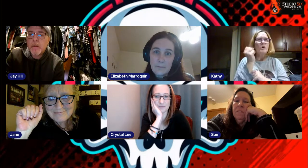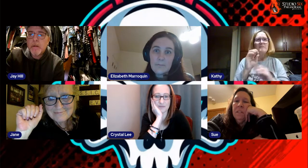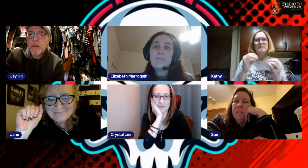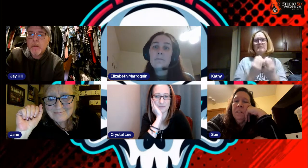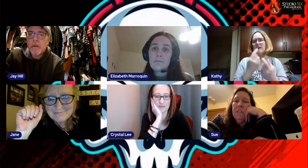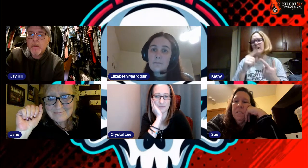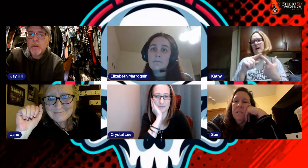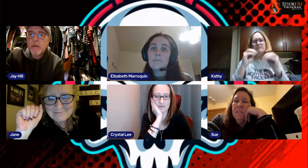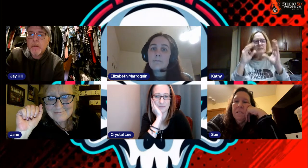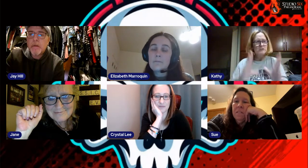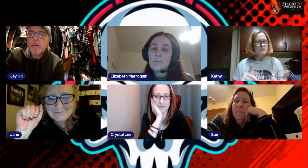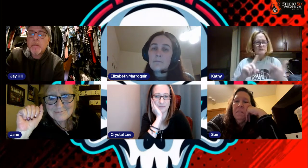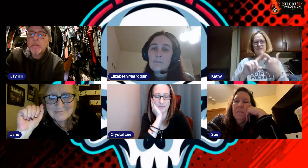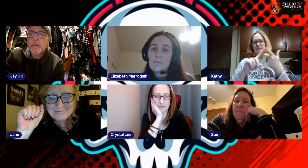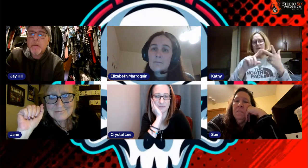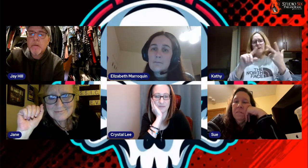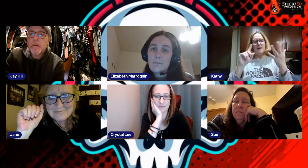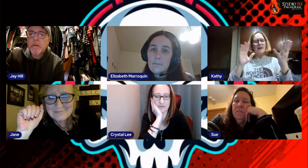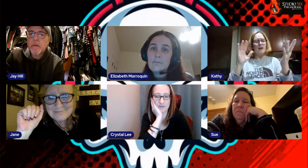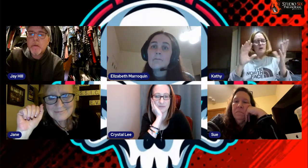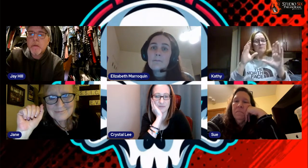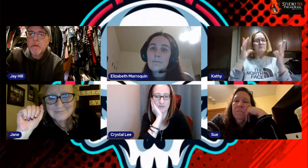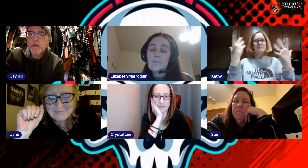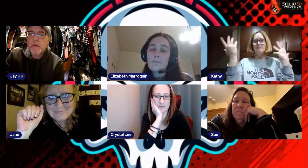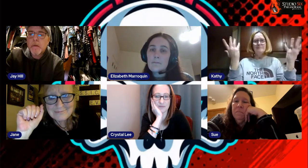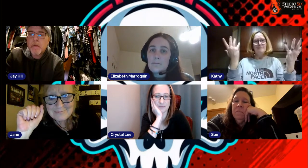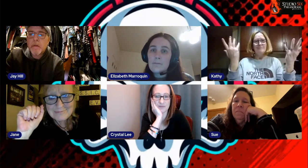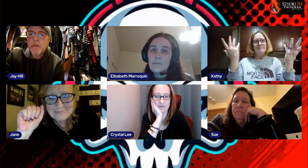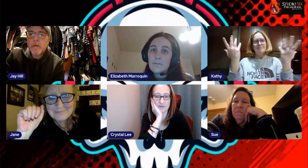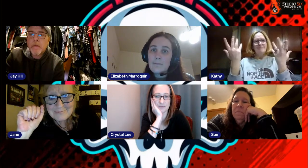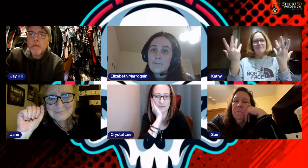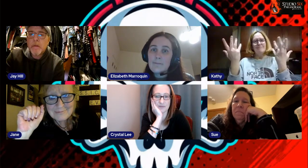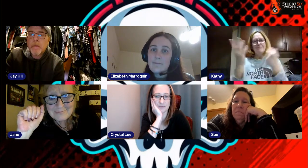dentist office, t-shirts.